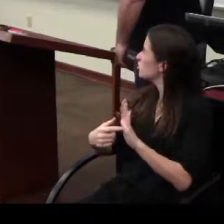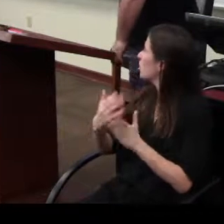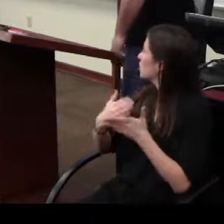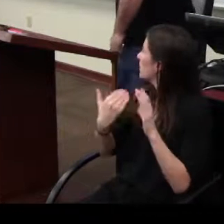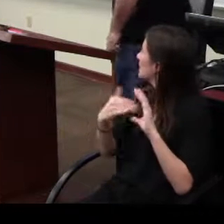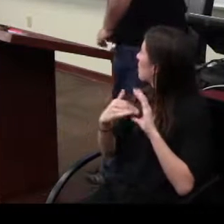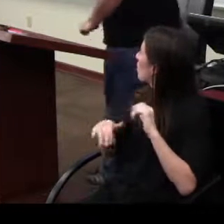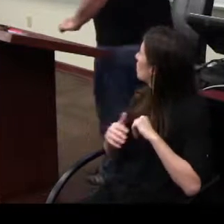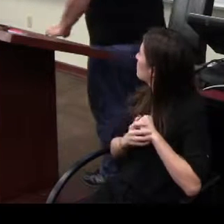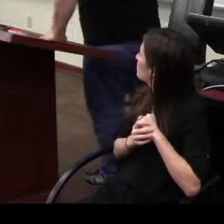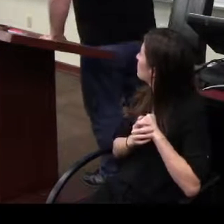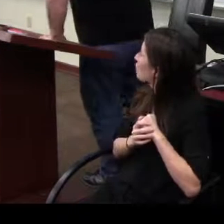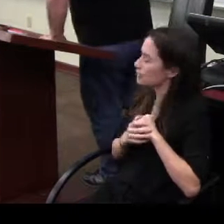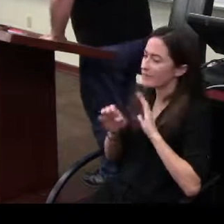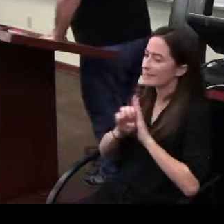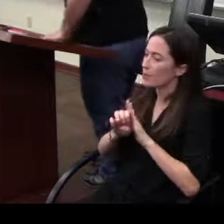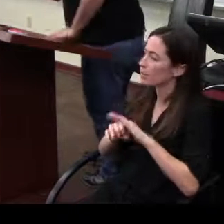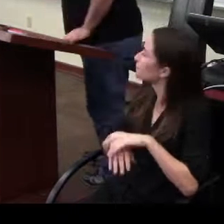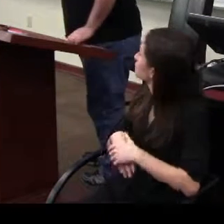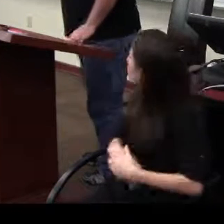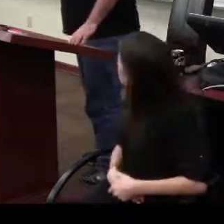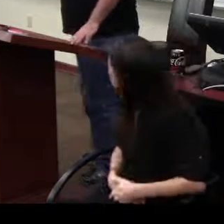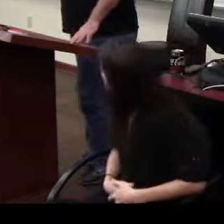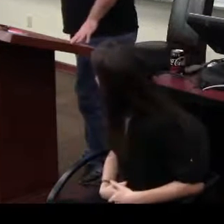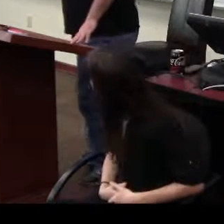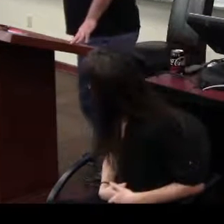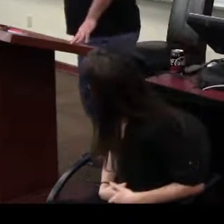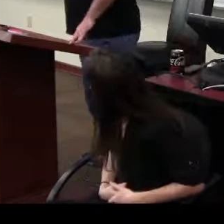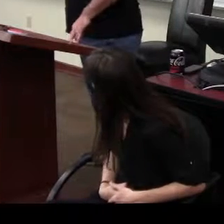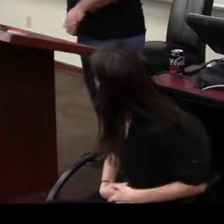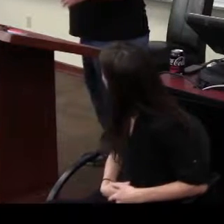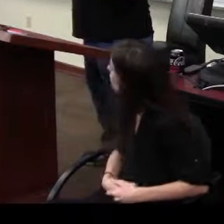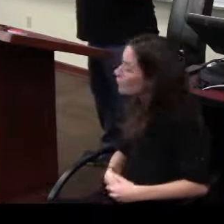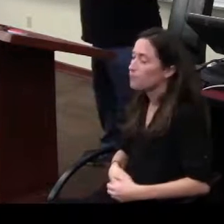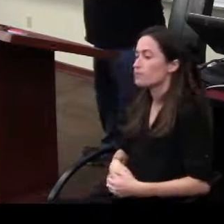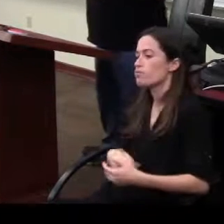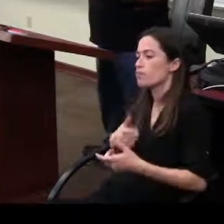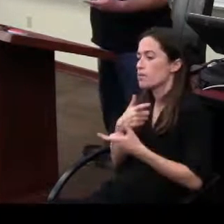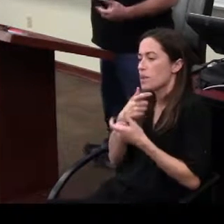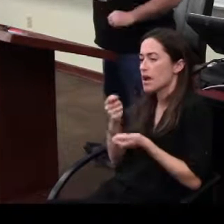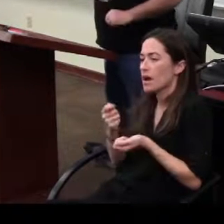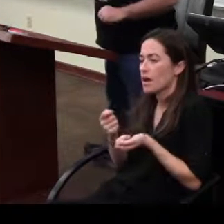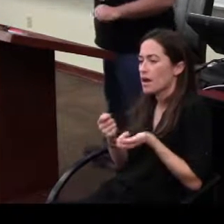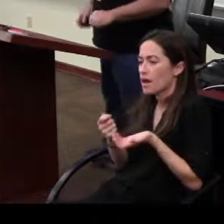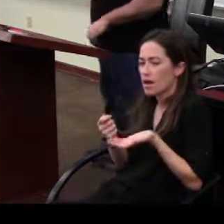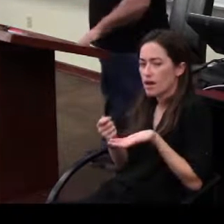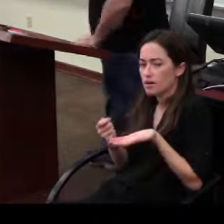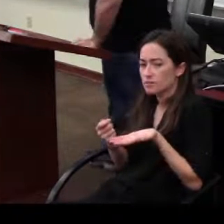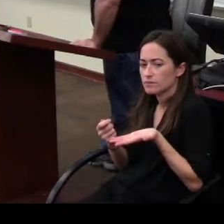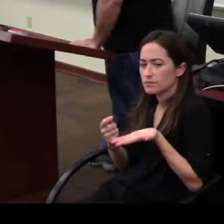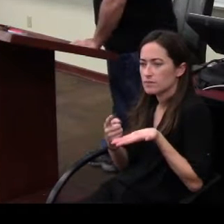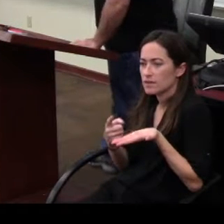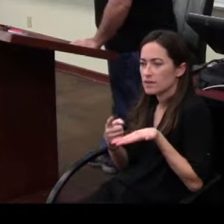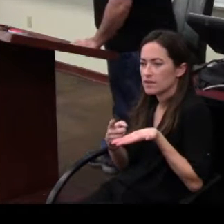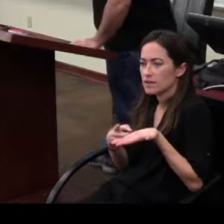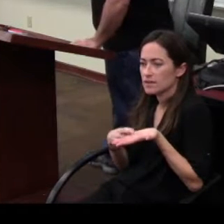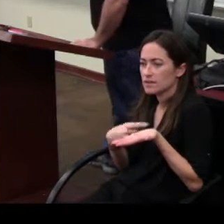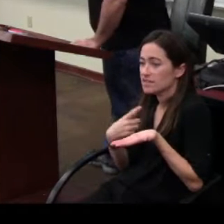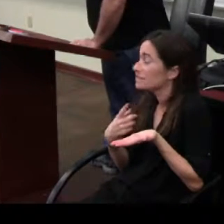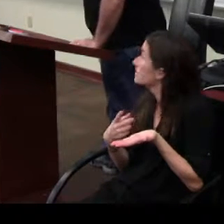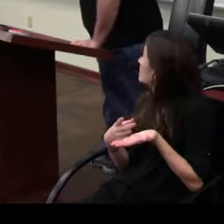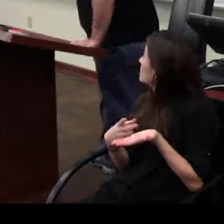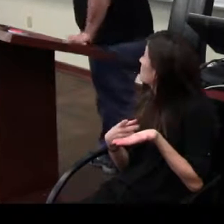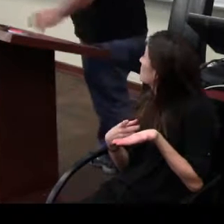that we're seeing. It's interesting because in some of these cases, we can almost guess what kind of ransomware is in it. This one